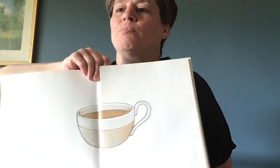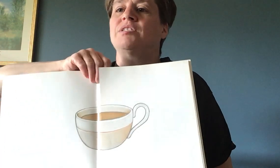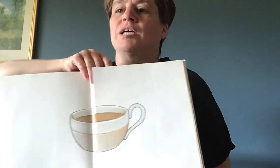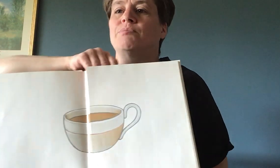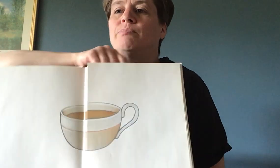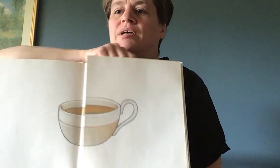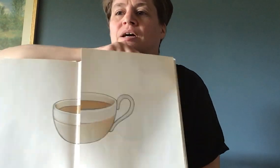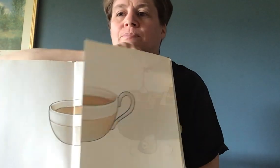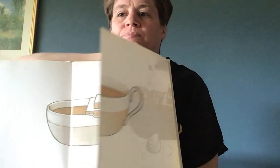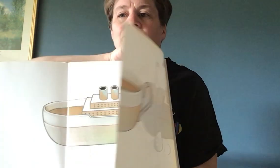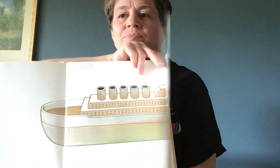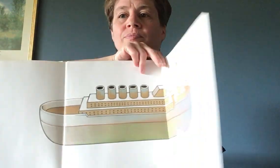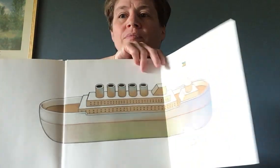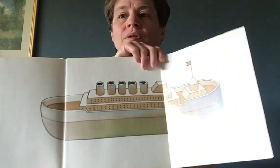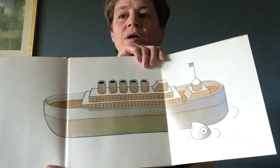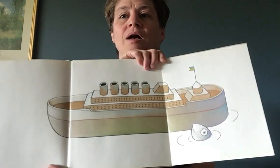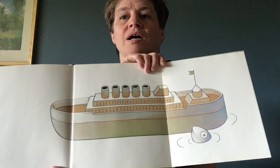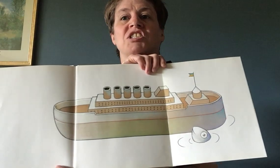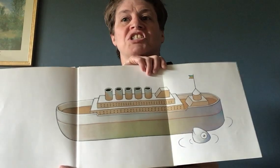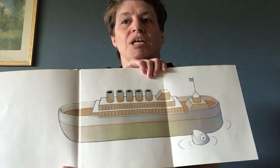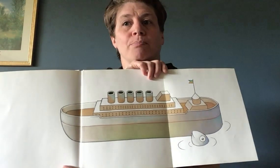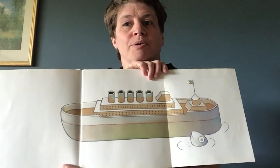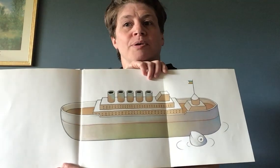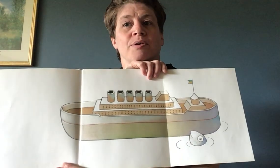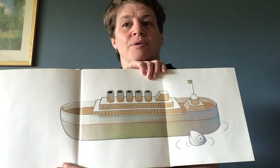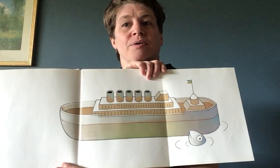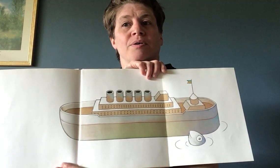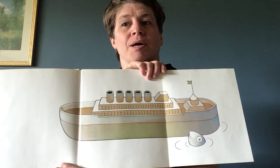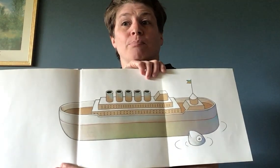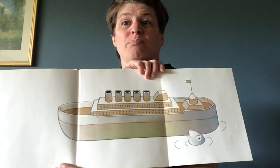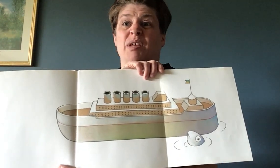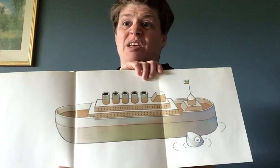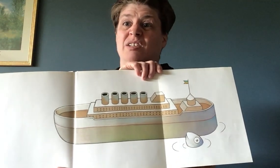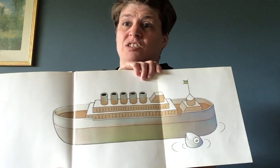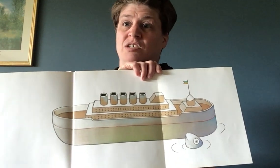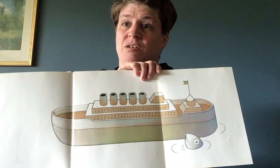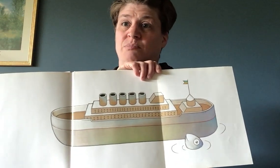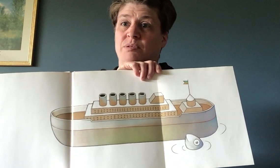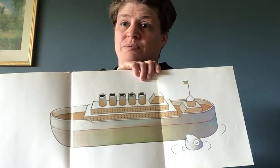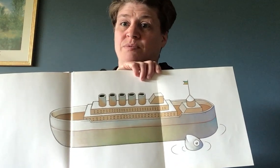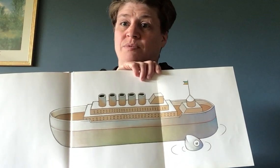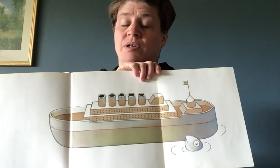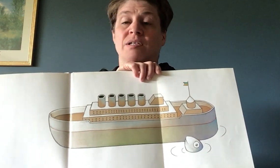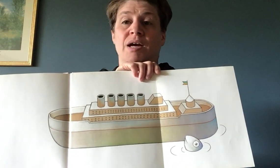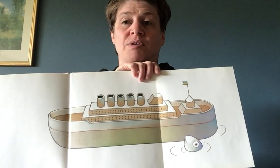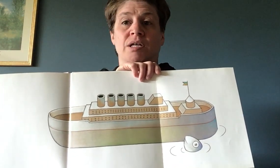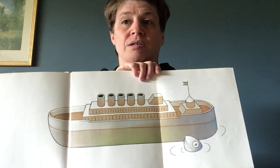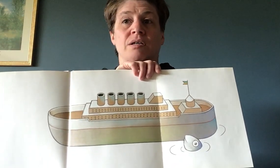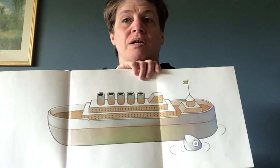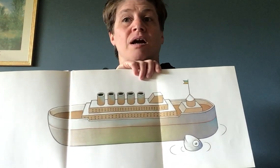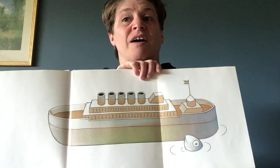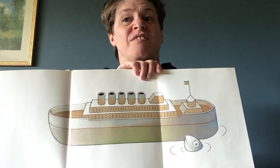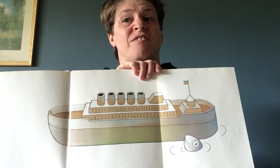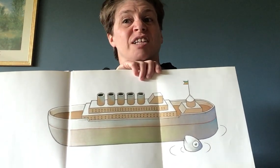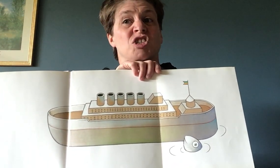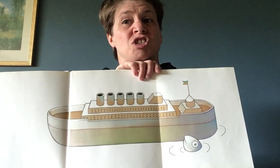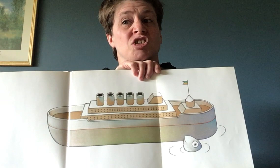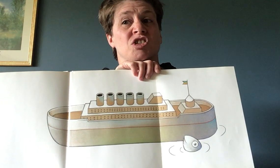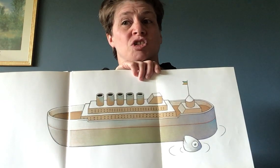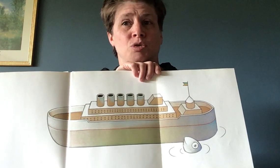opens up to become a ship. Big ship. And down here, a fish. Do you